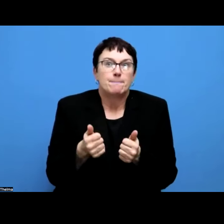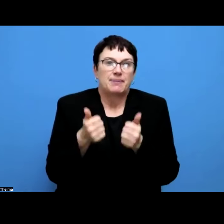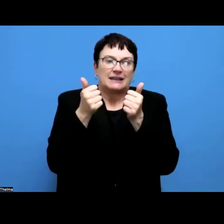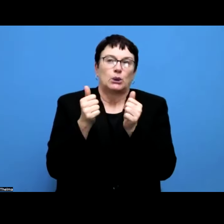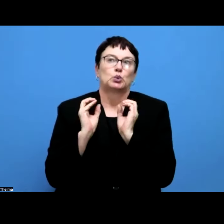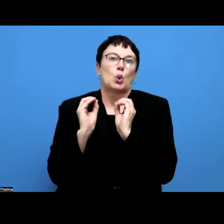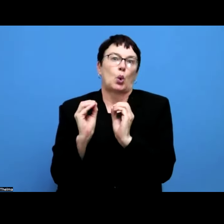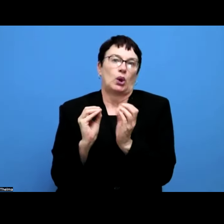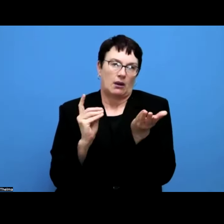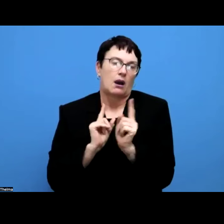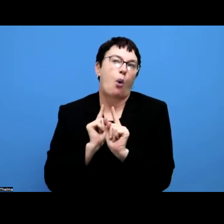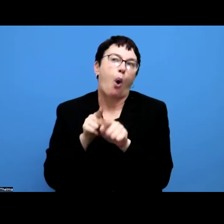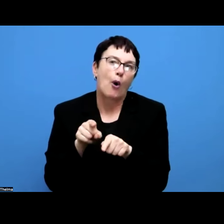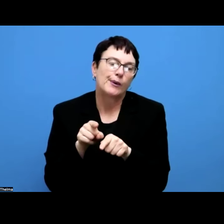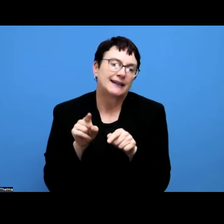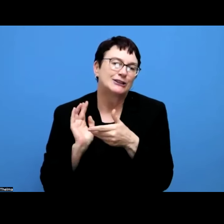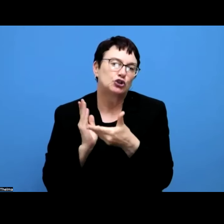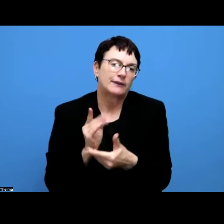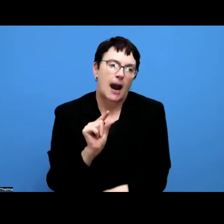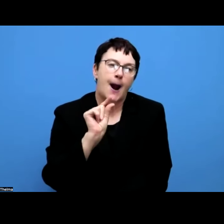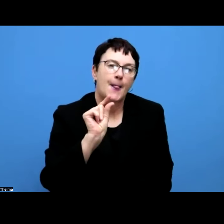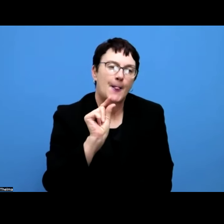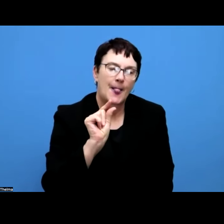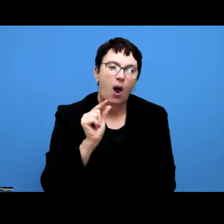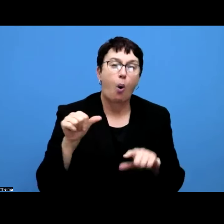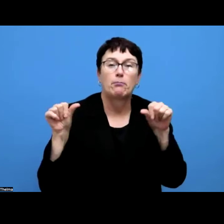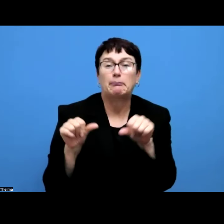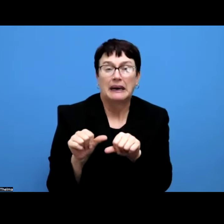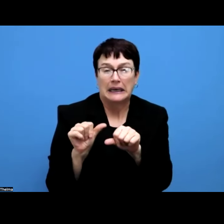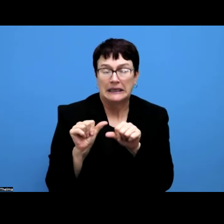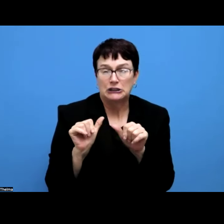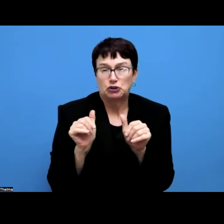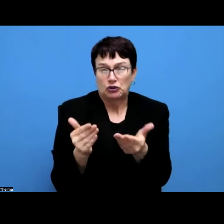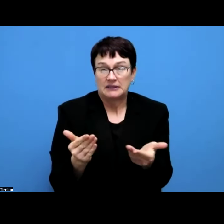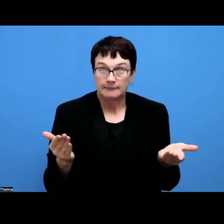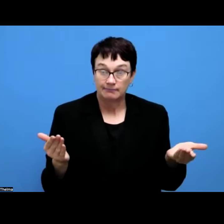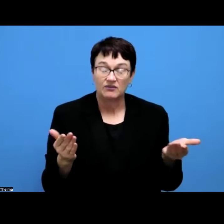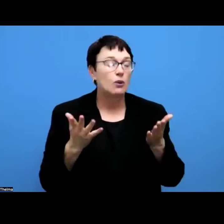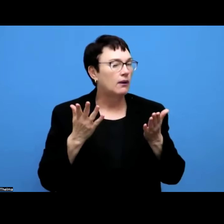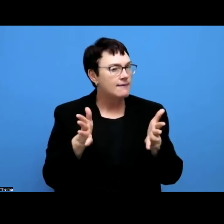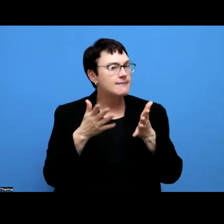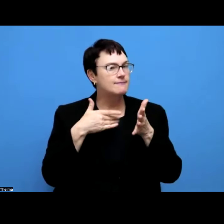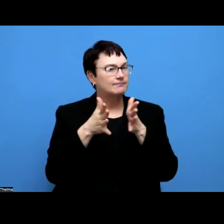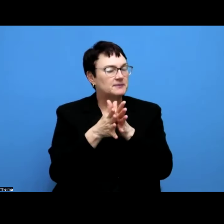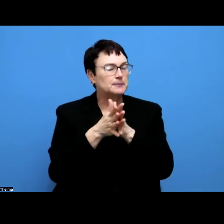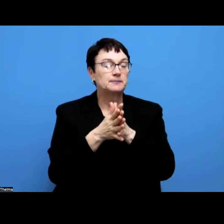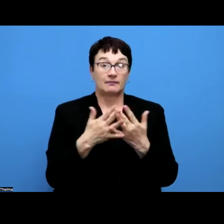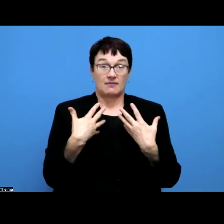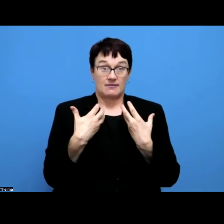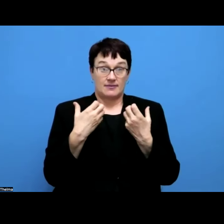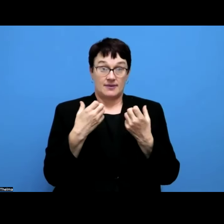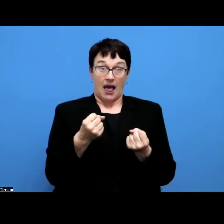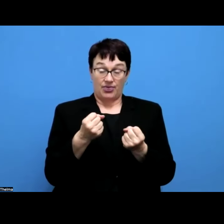And I want to talk about the impact of this. So when healthcare is unaffordable, the consequences can